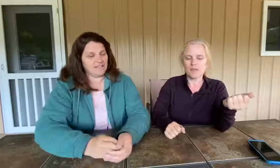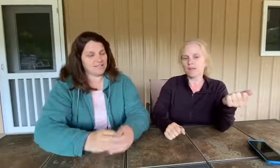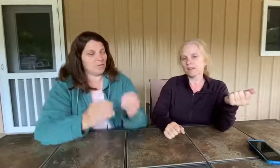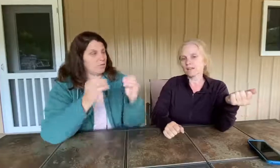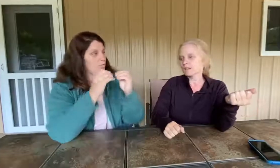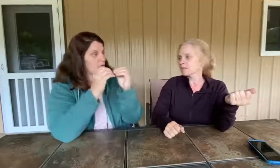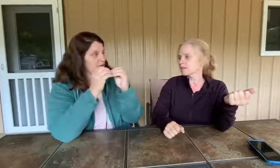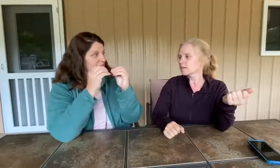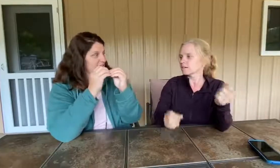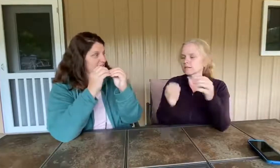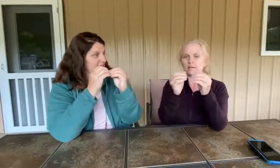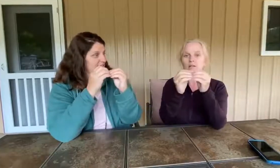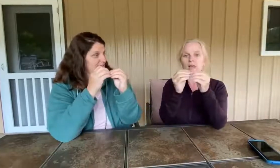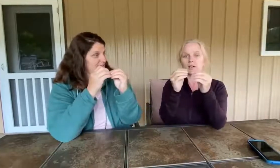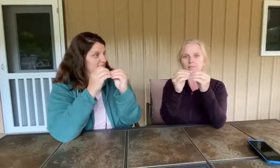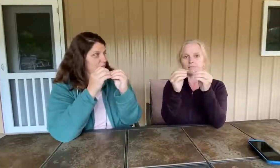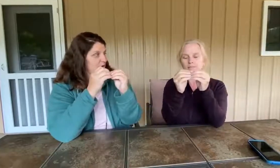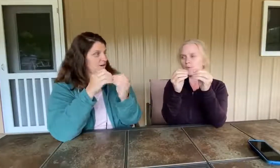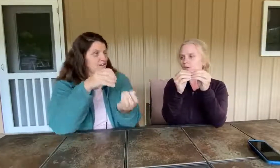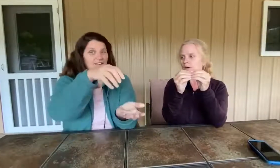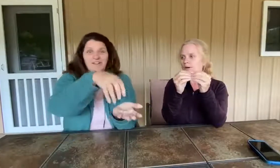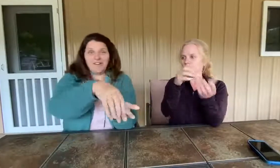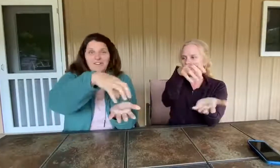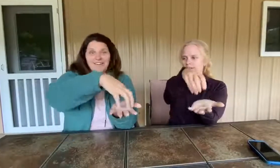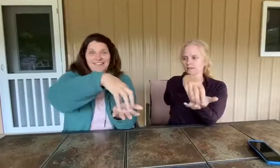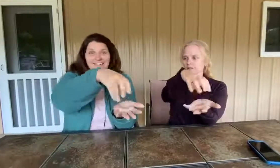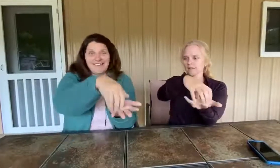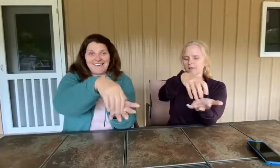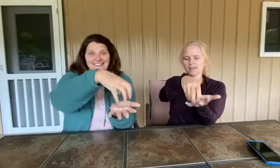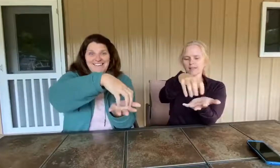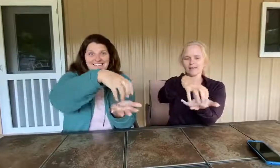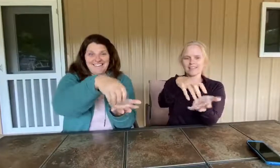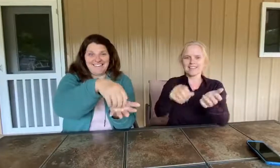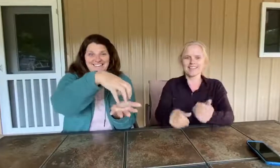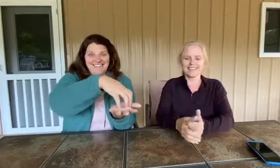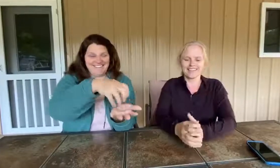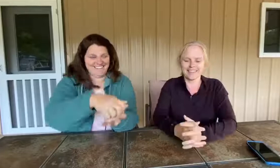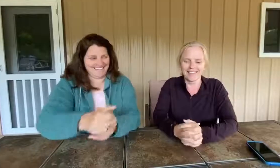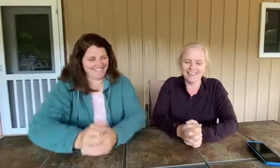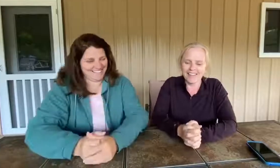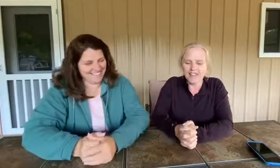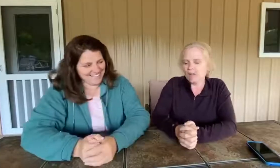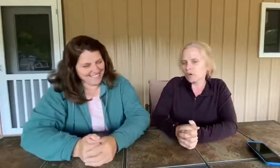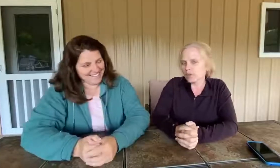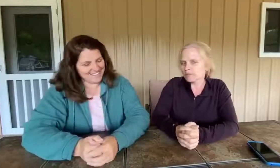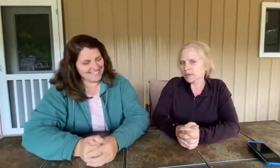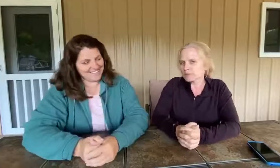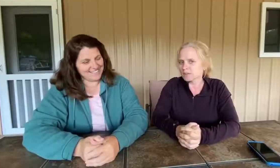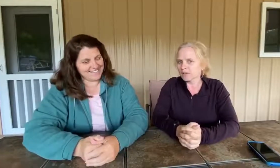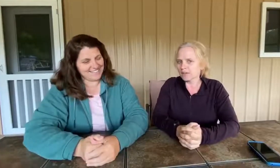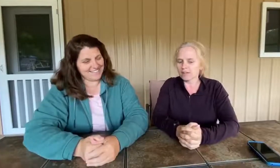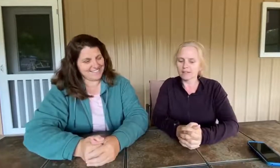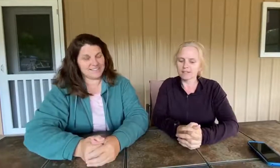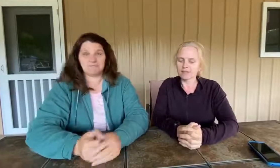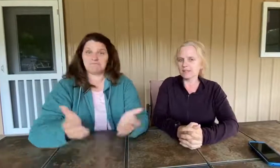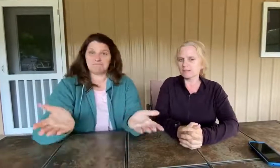So and more? Oh yeah. More? More cookie. Cookie. And what goes best with cookie is